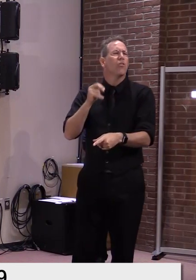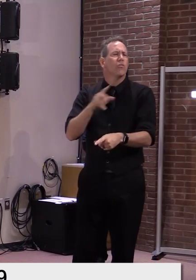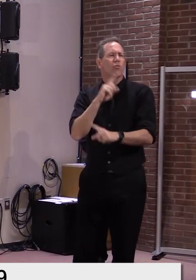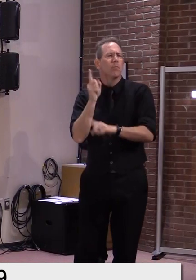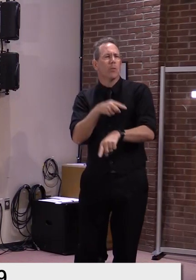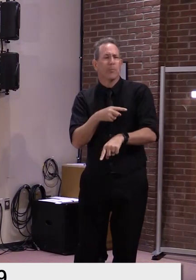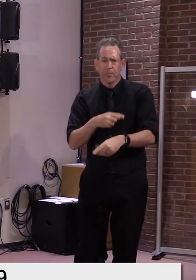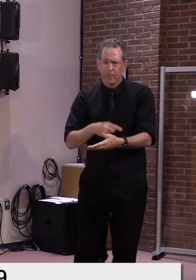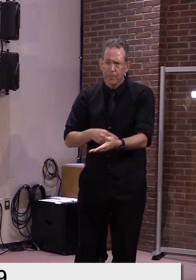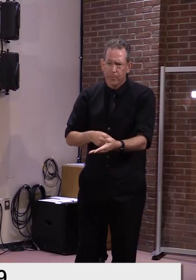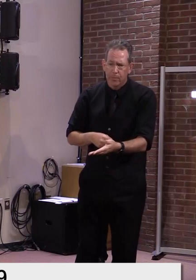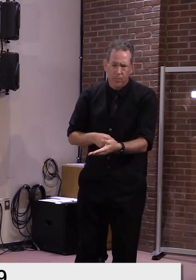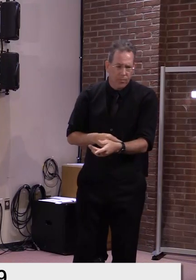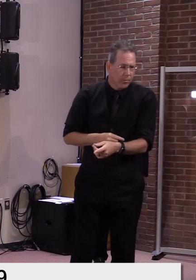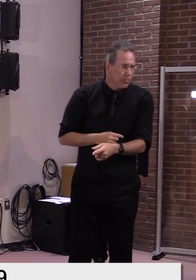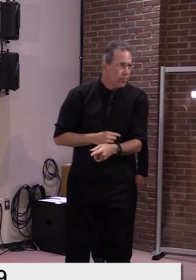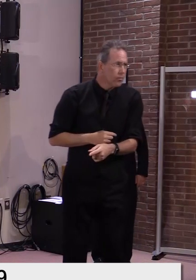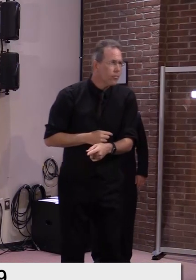Thank you, Governor.